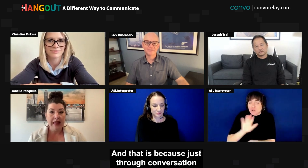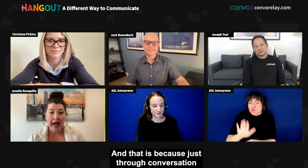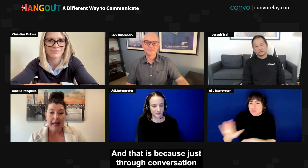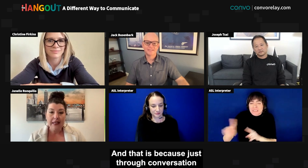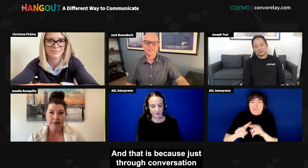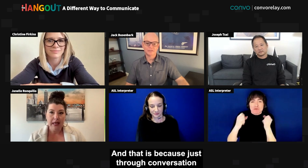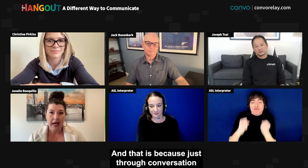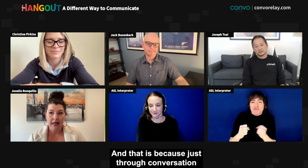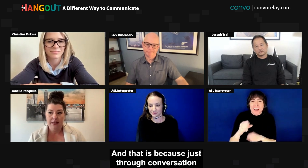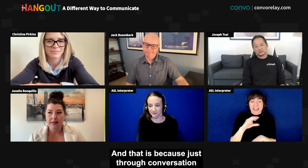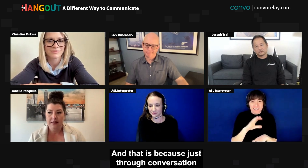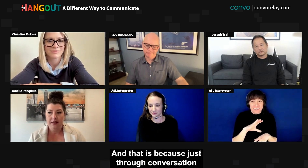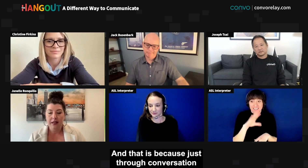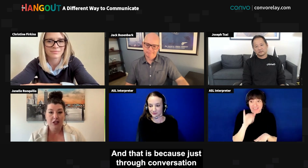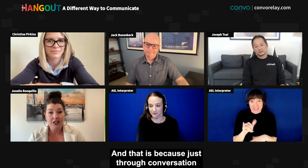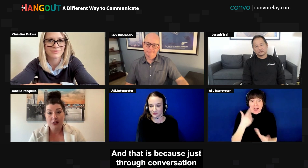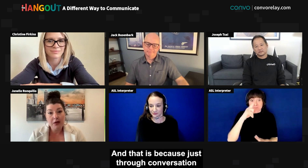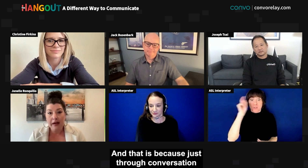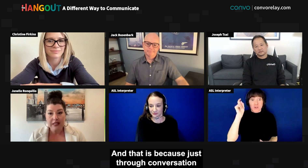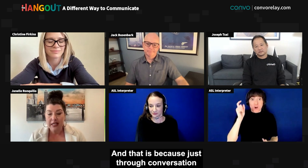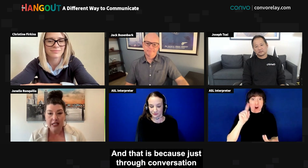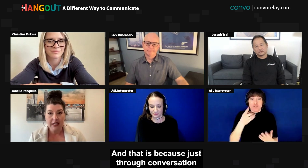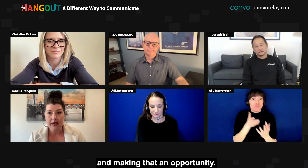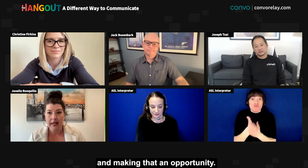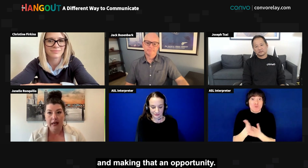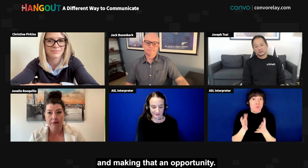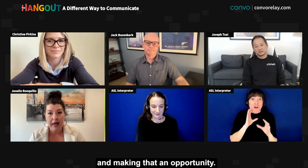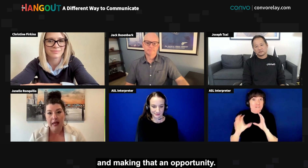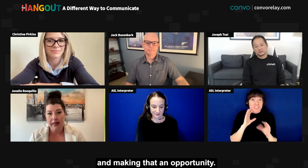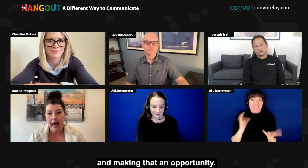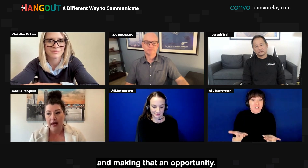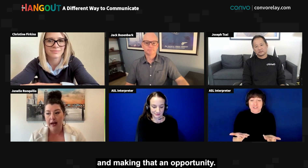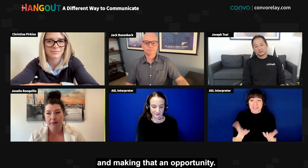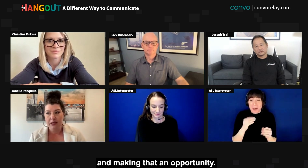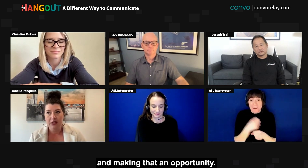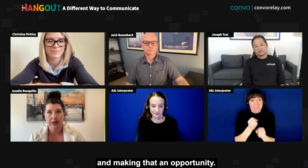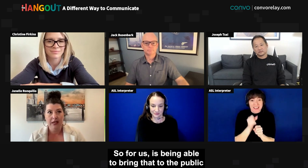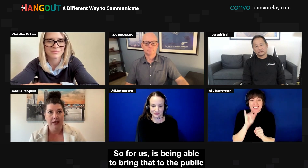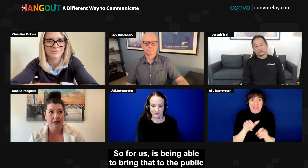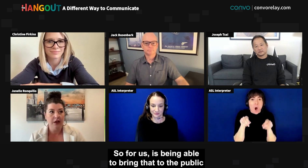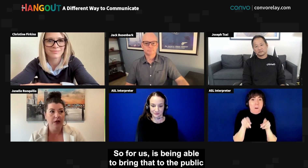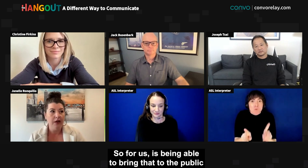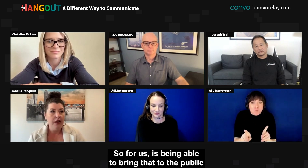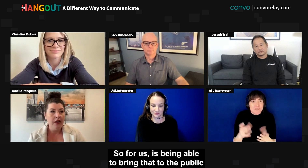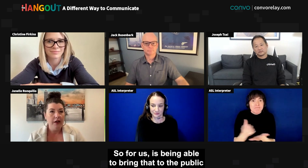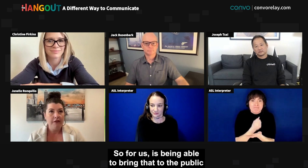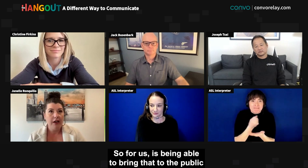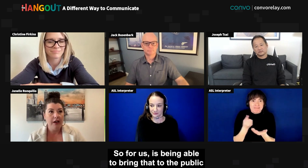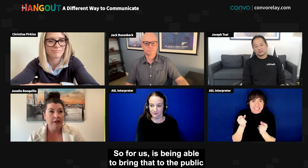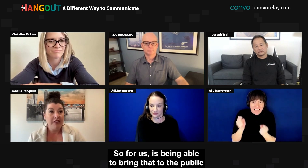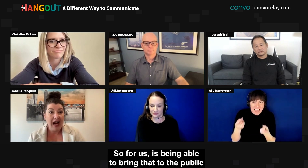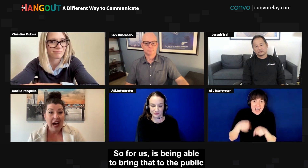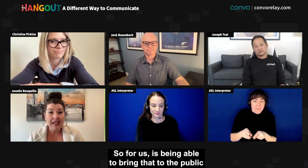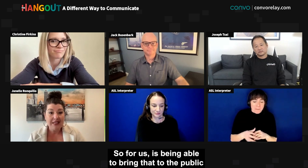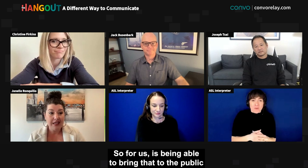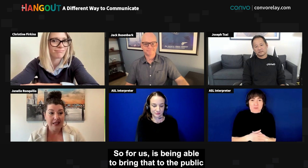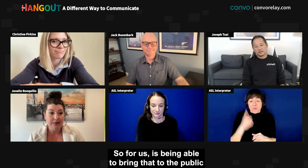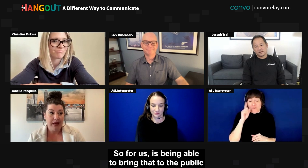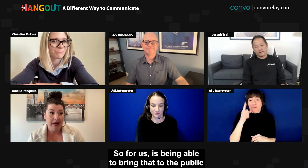that is because just through conversation and making that an opportunity. So for us is being able